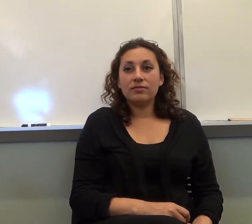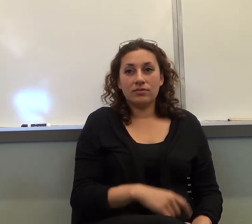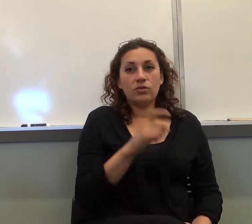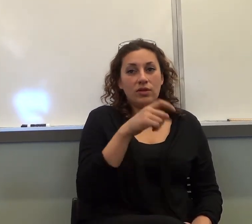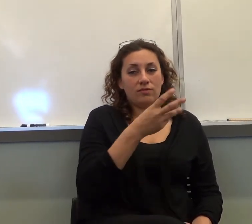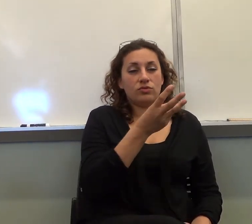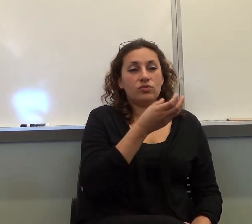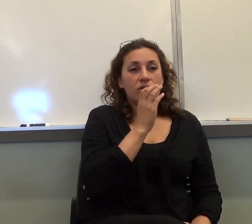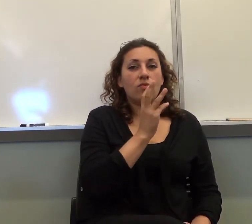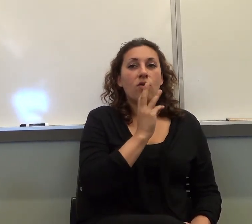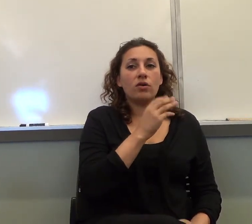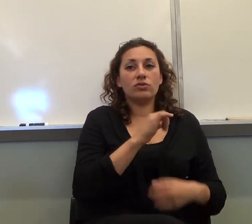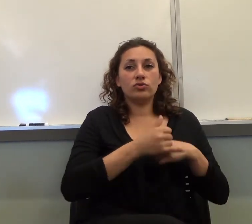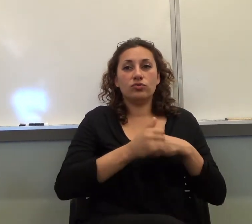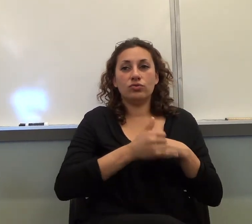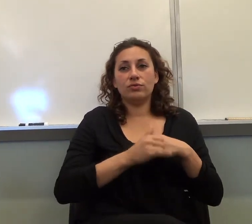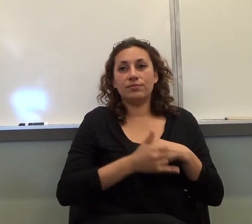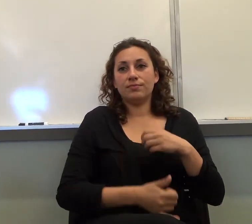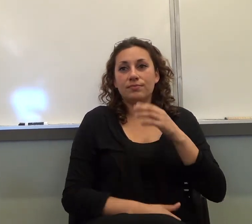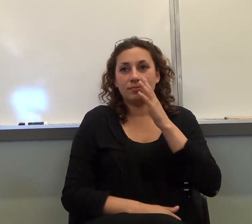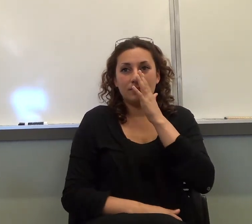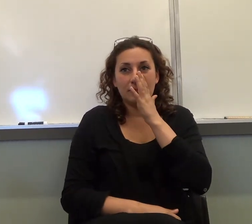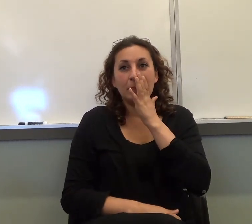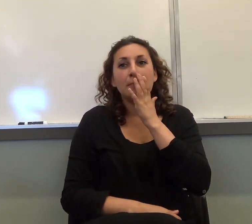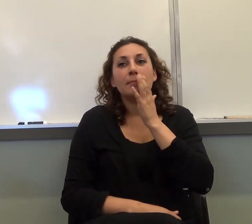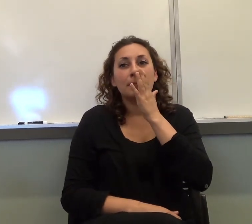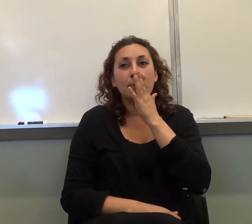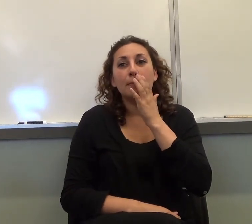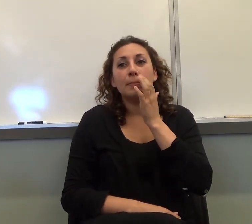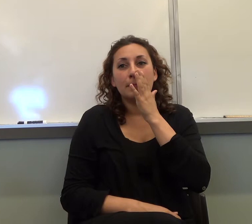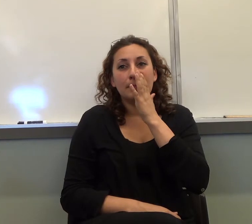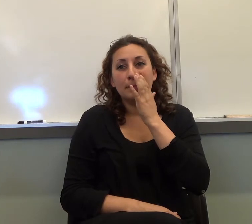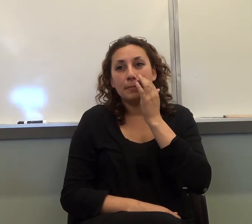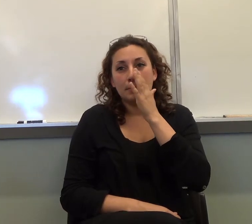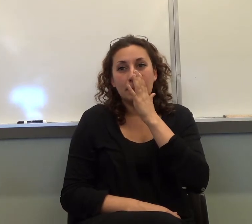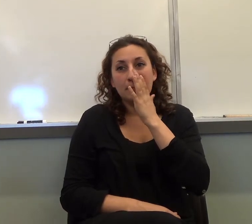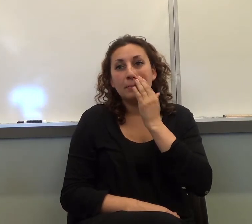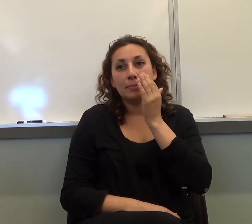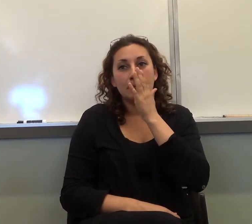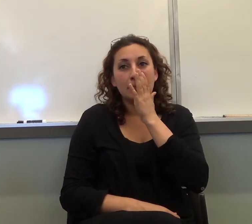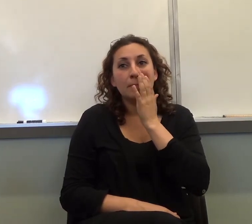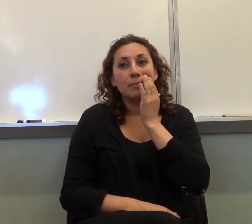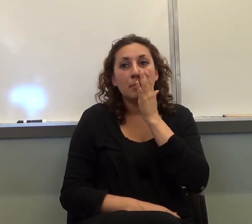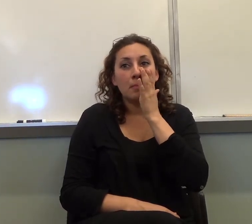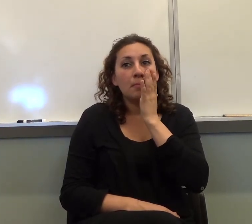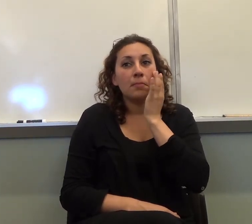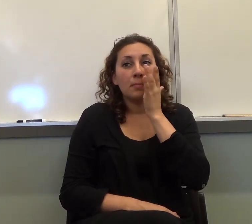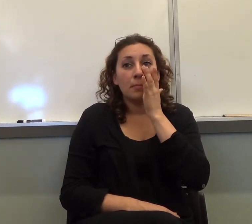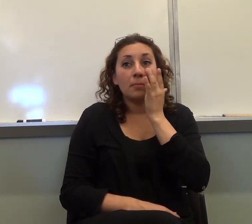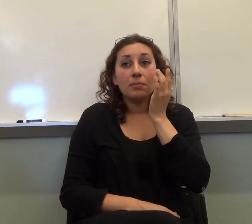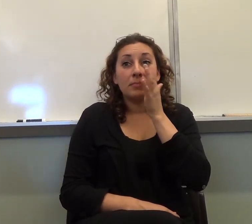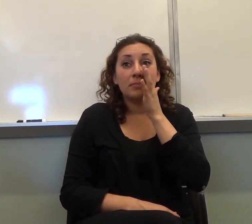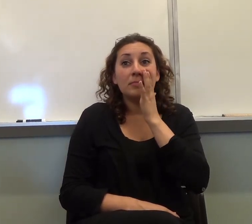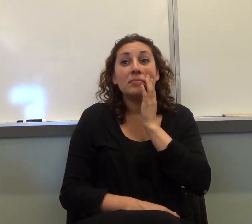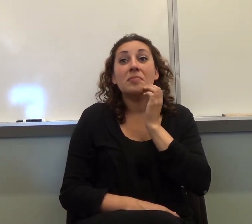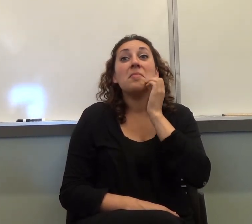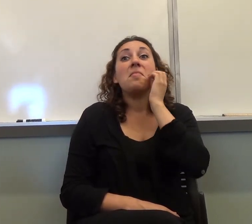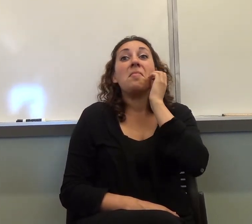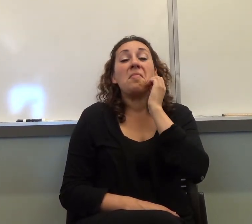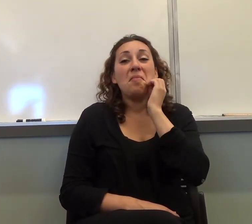There are just a couple other things to remind you of about division. They're on page 614. Let's do